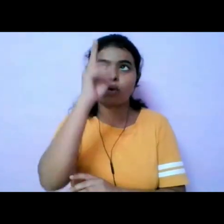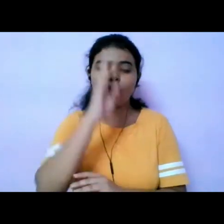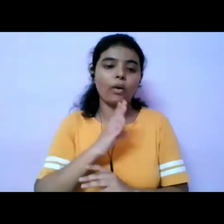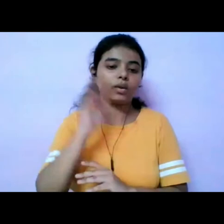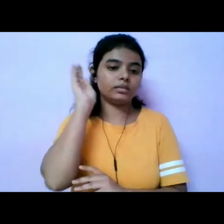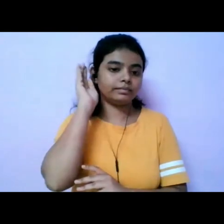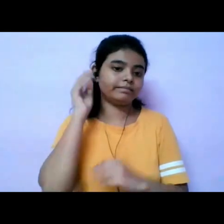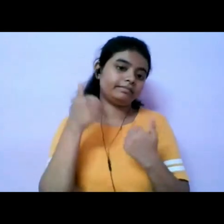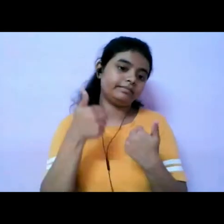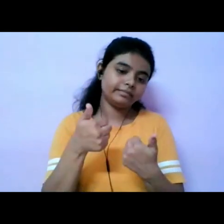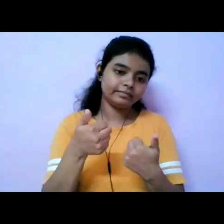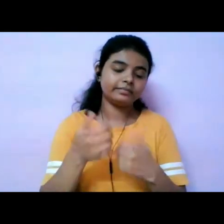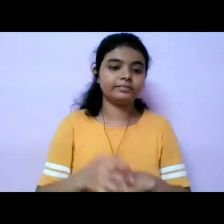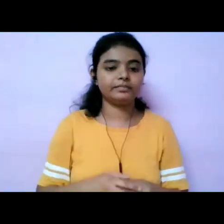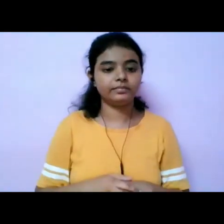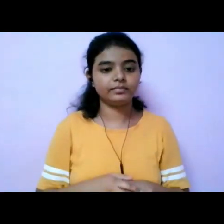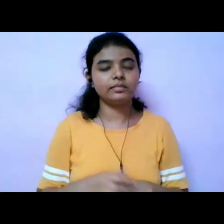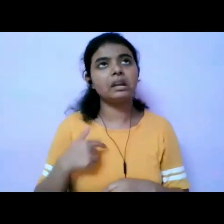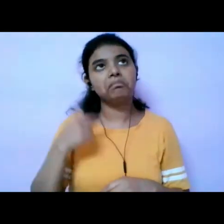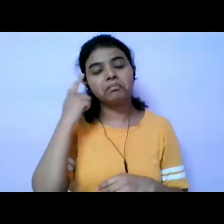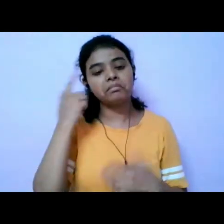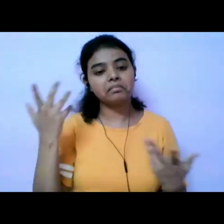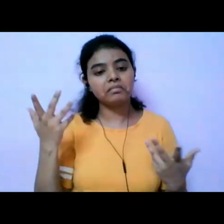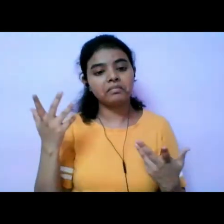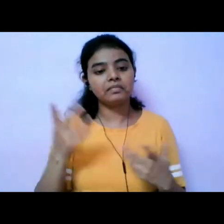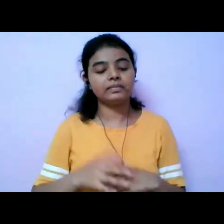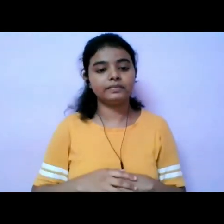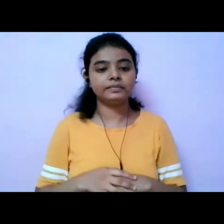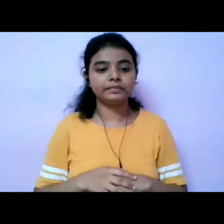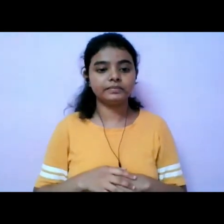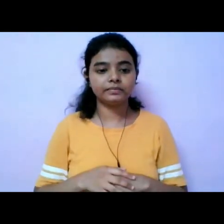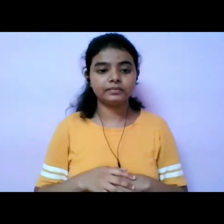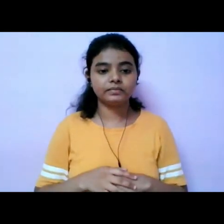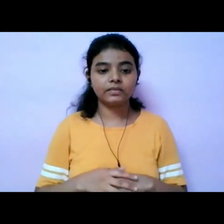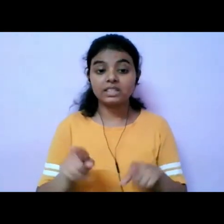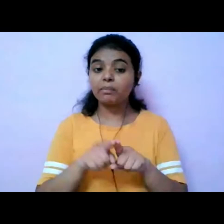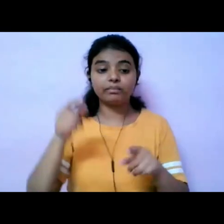And so I think that was part of his intelligence, his blindness.